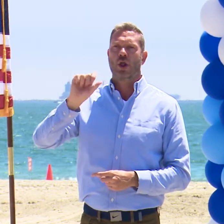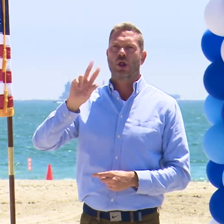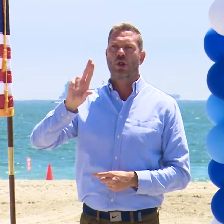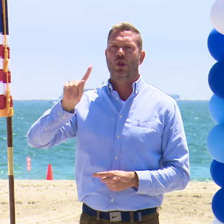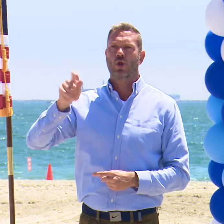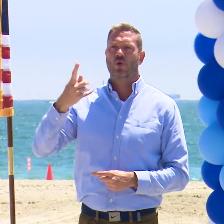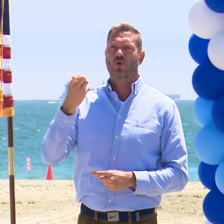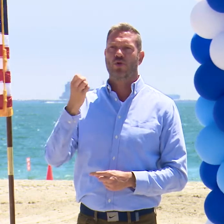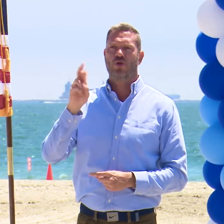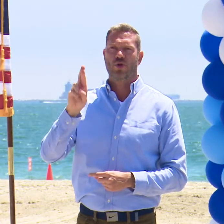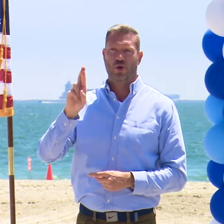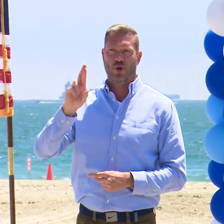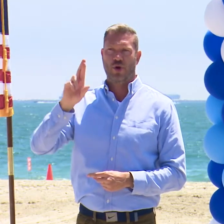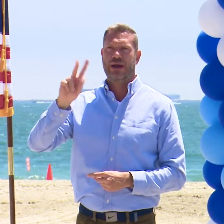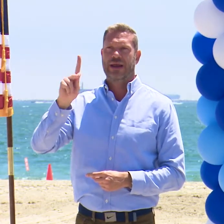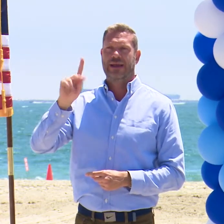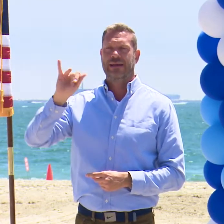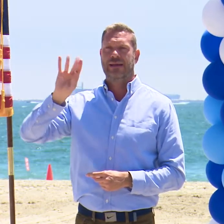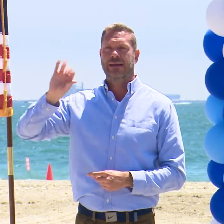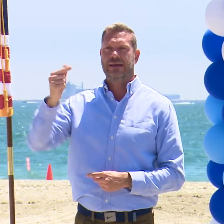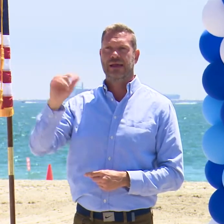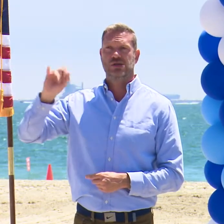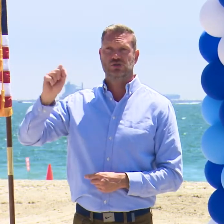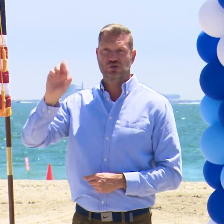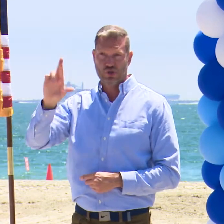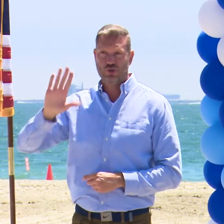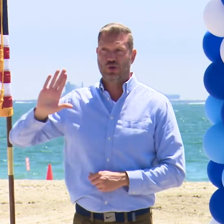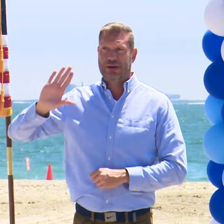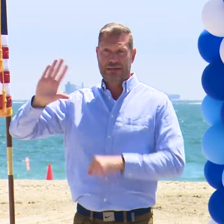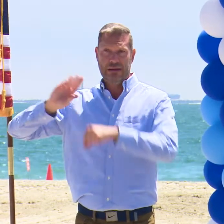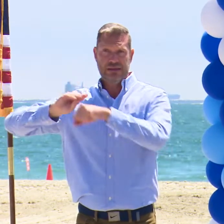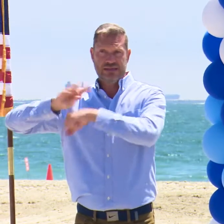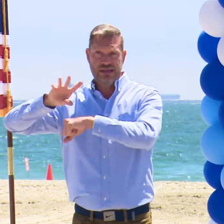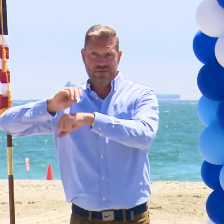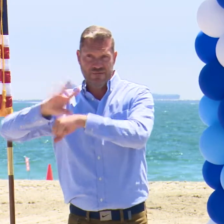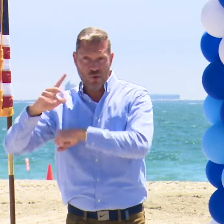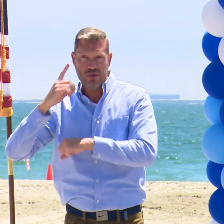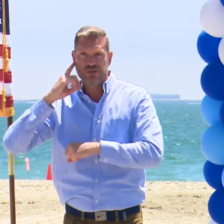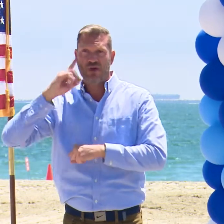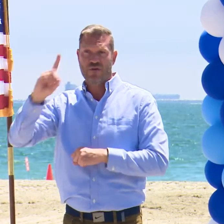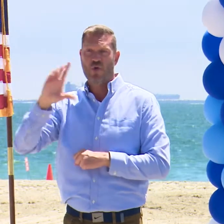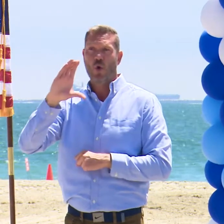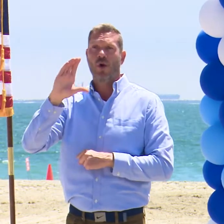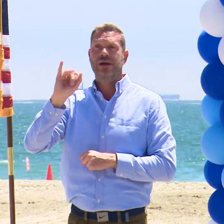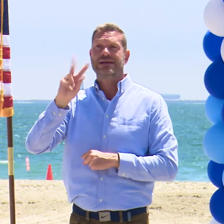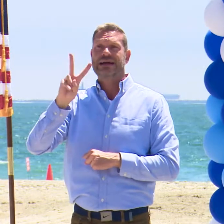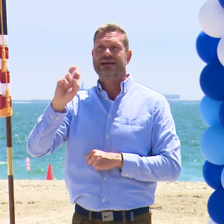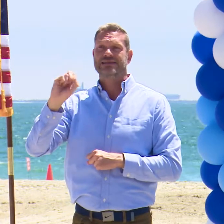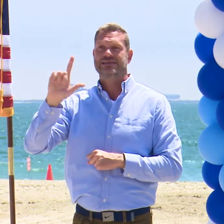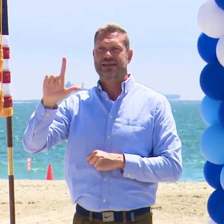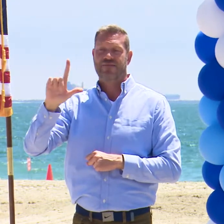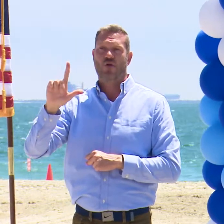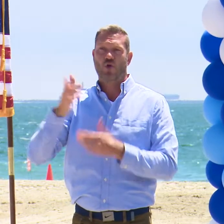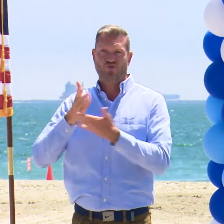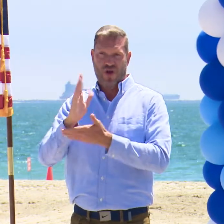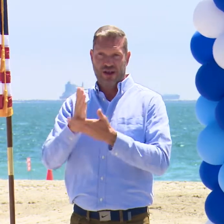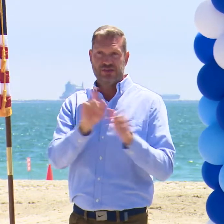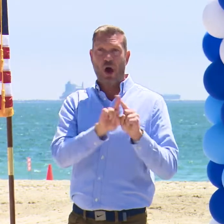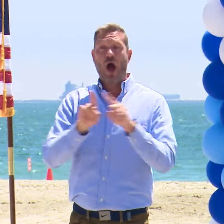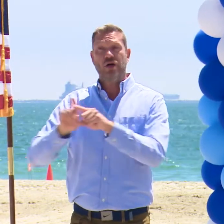also has been a profound influence upon the disability rights movement. We all are familiar with